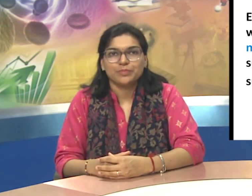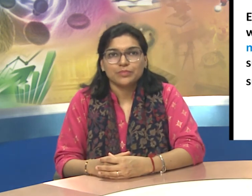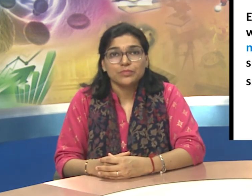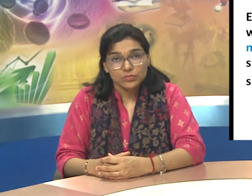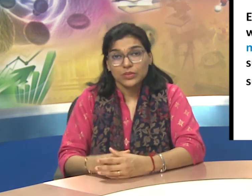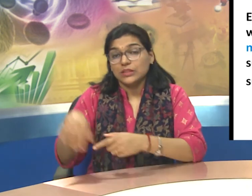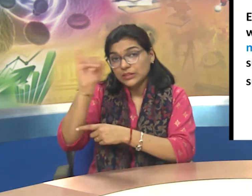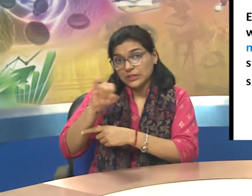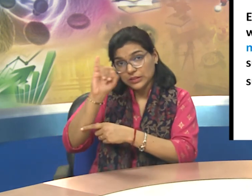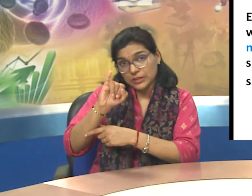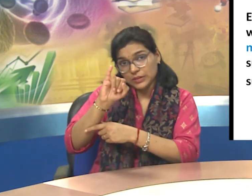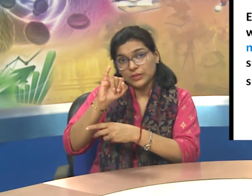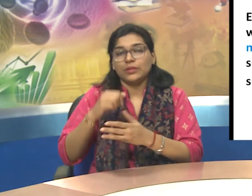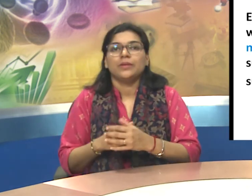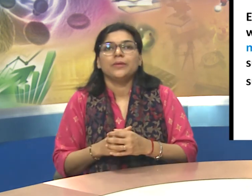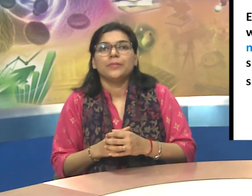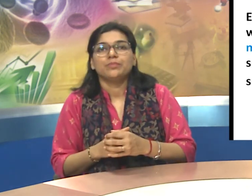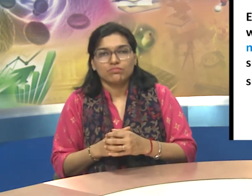and values.